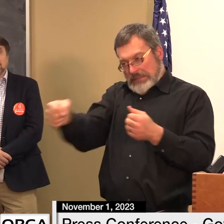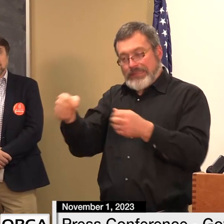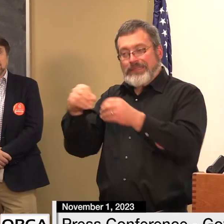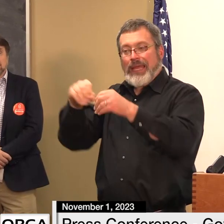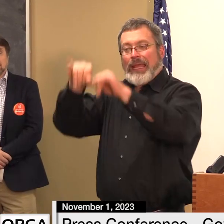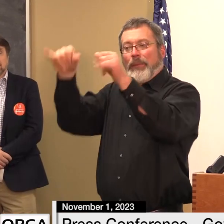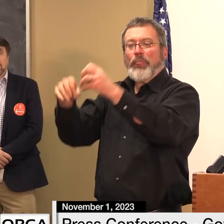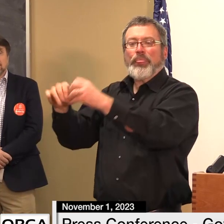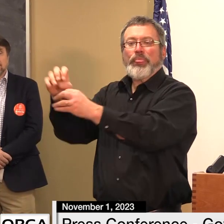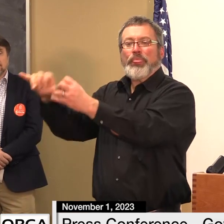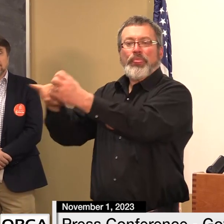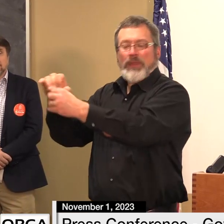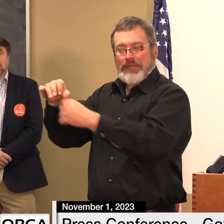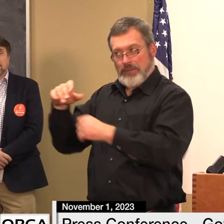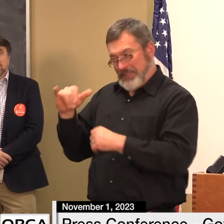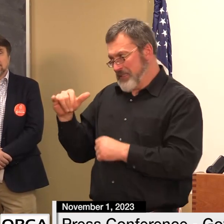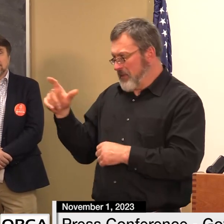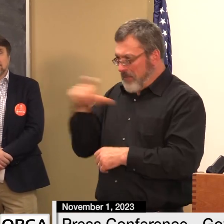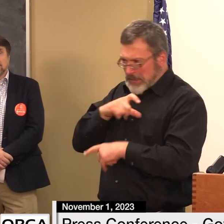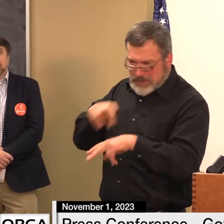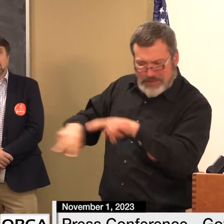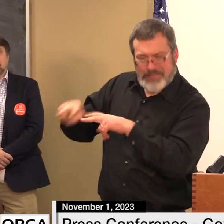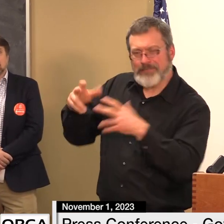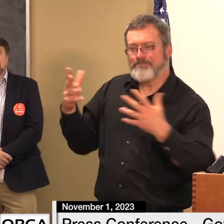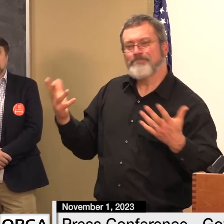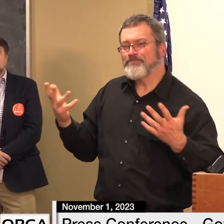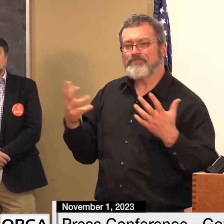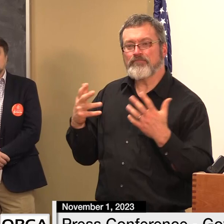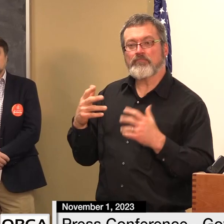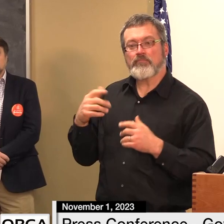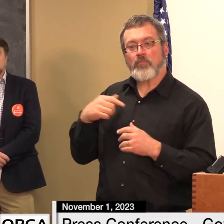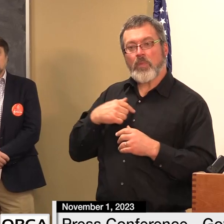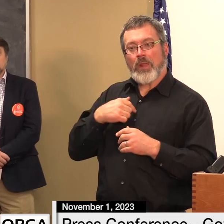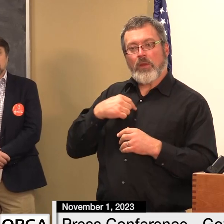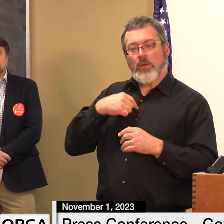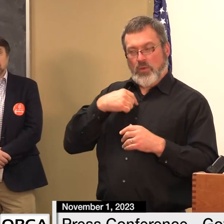to be a balance, but I think we're out of balance a bit there.